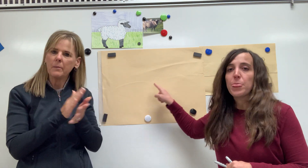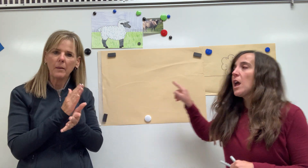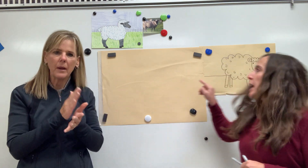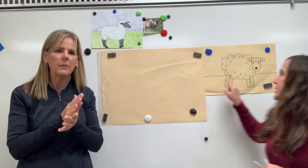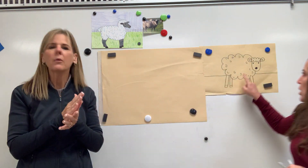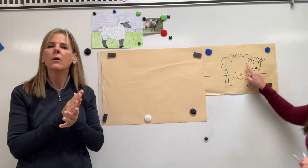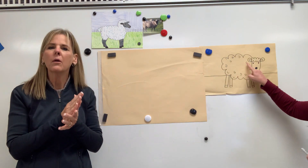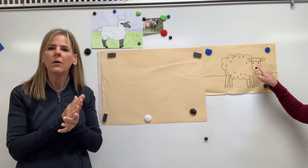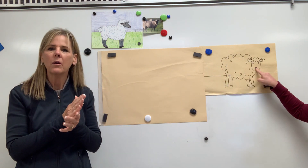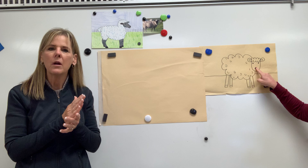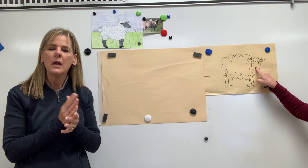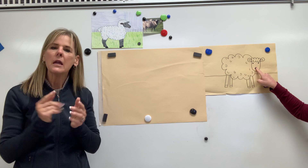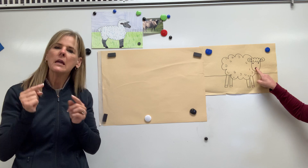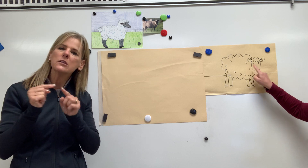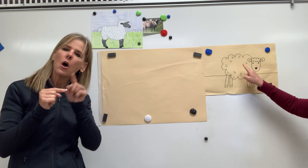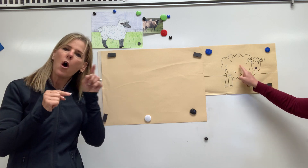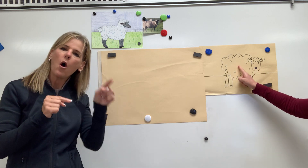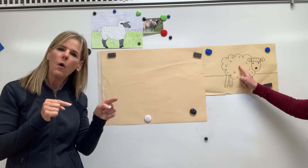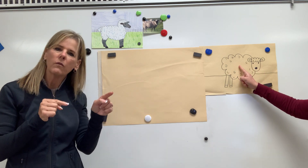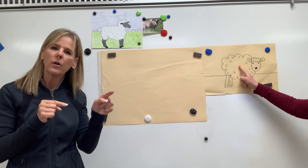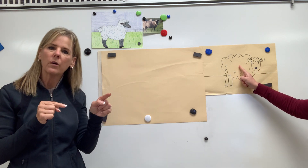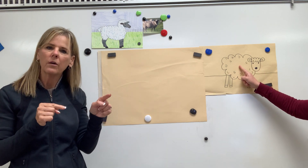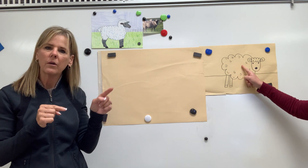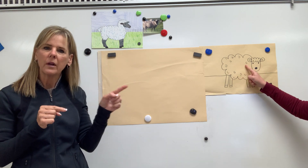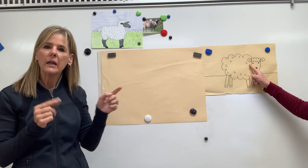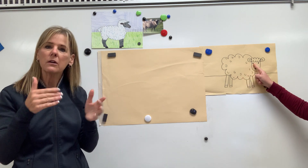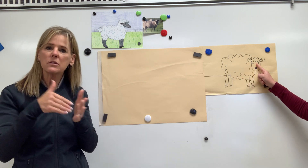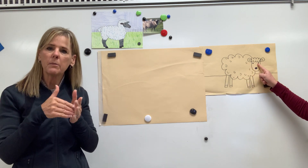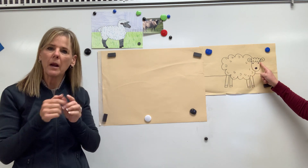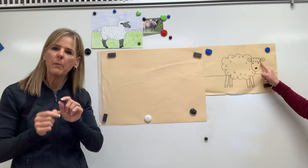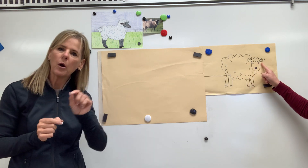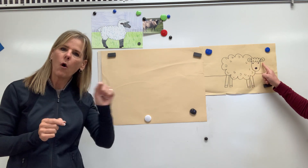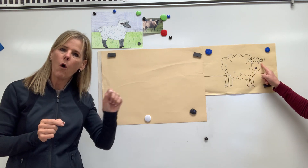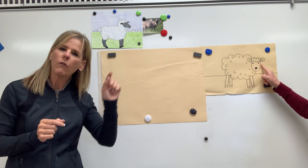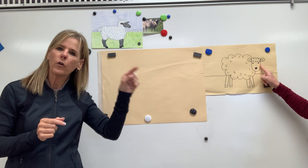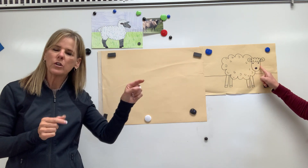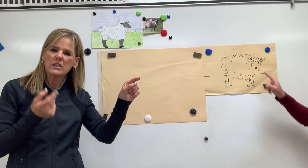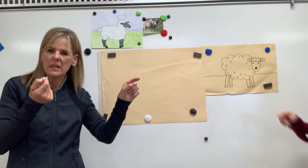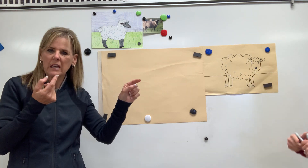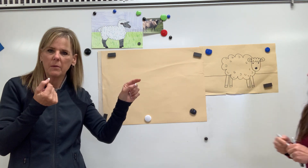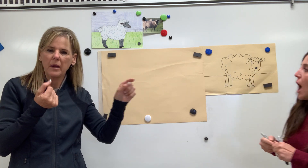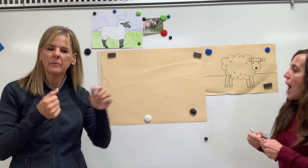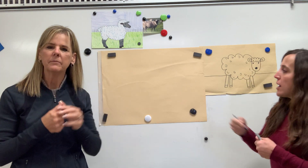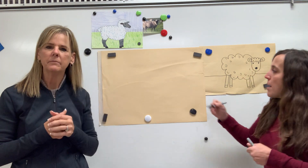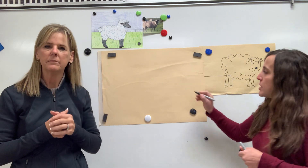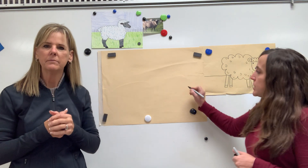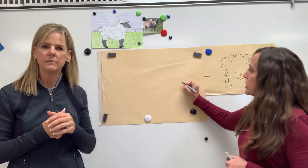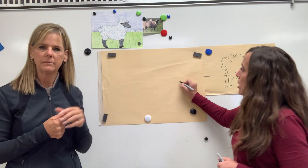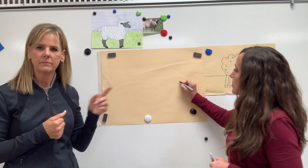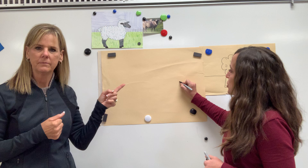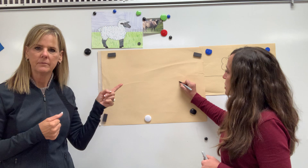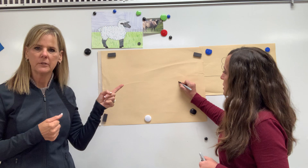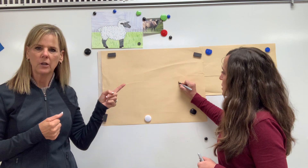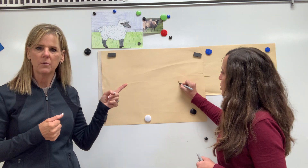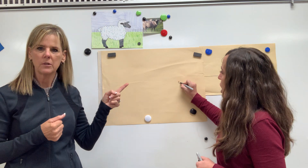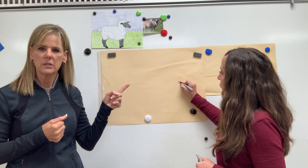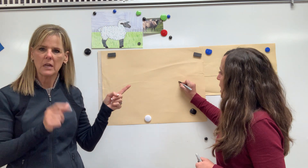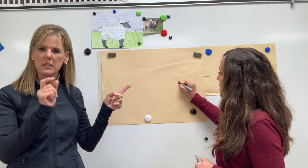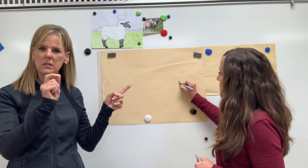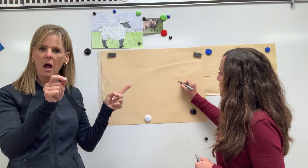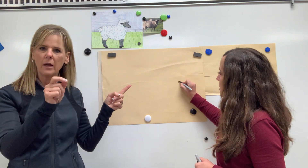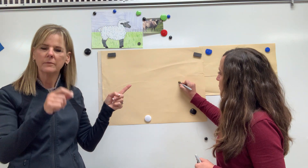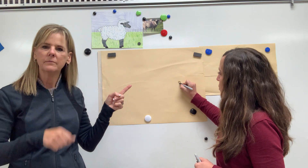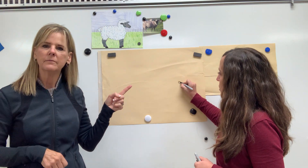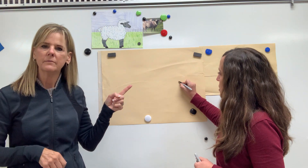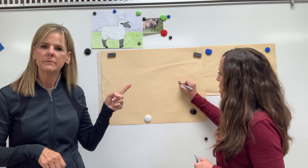paper. It's over just a little bit. Here's the middle of my paper. I'm going to go over just a little bit. And I'm going to start with just a